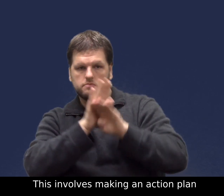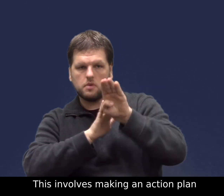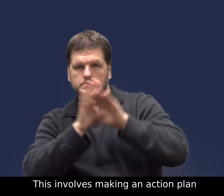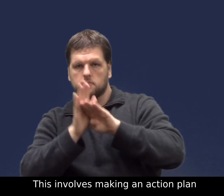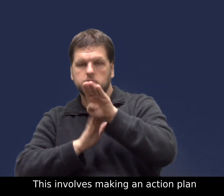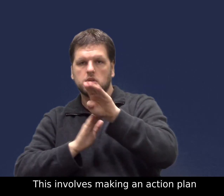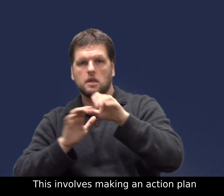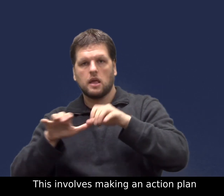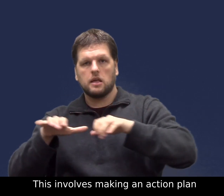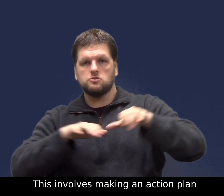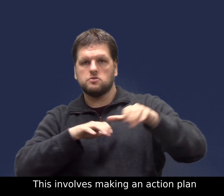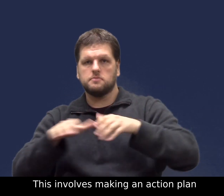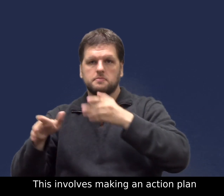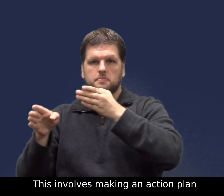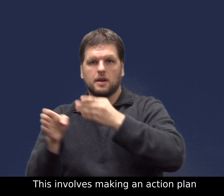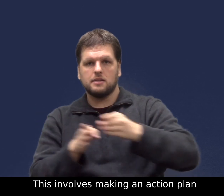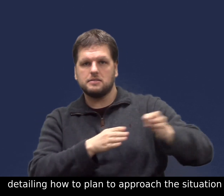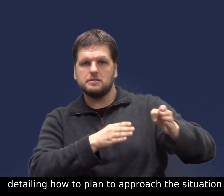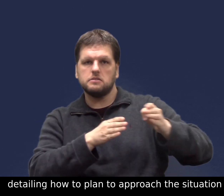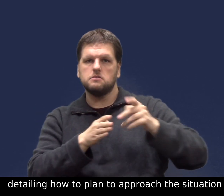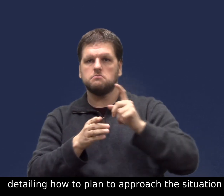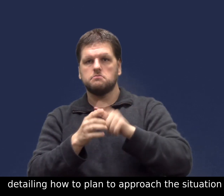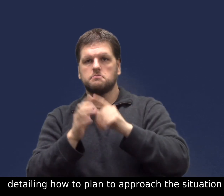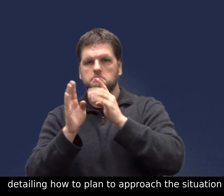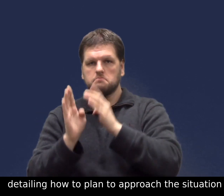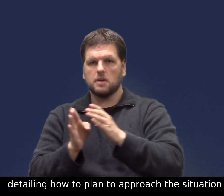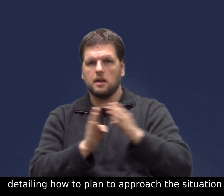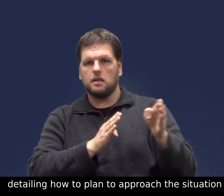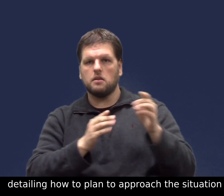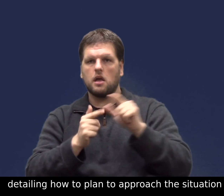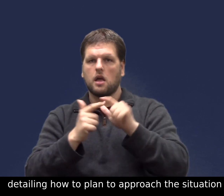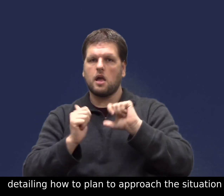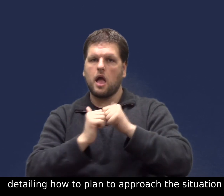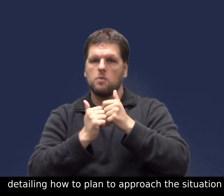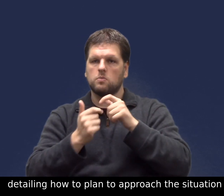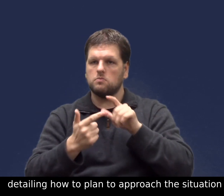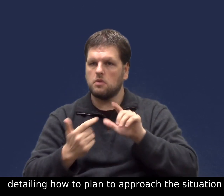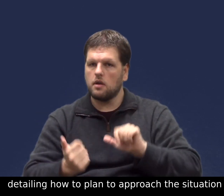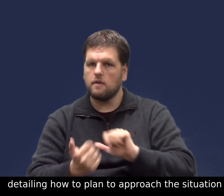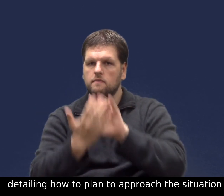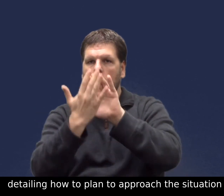involves making an action plan detailing how to plan